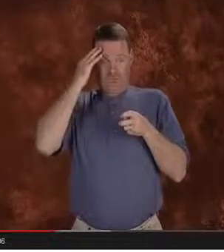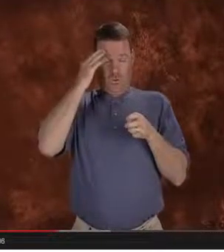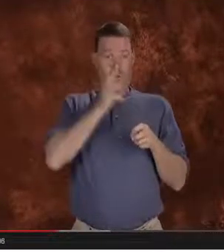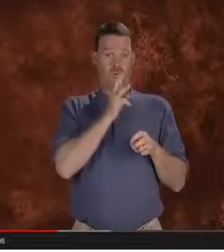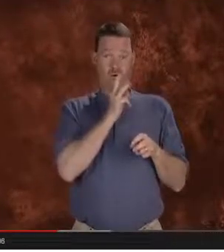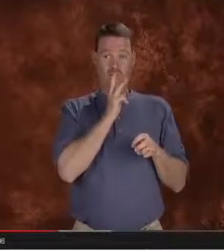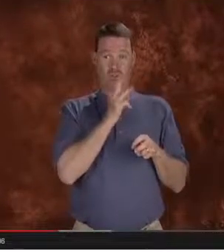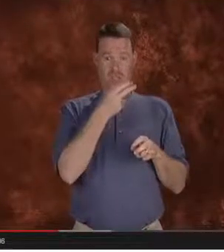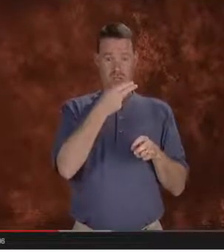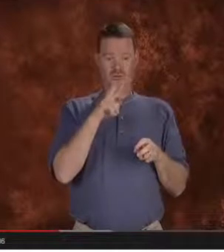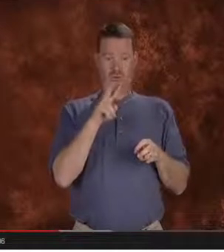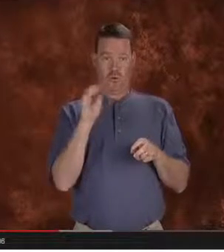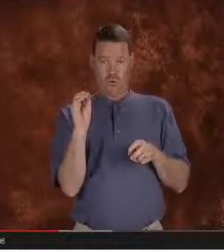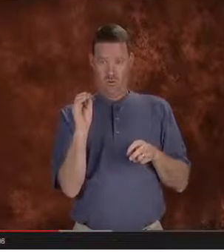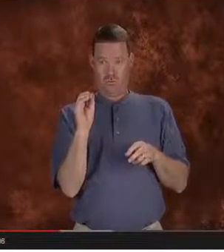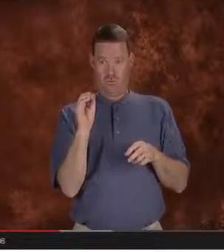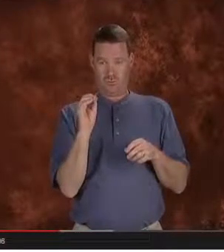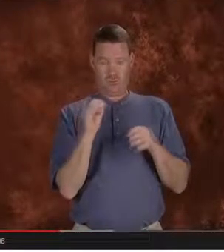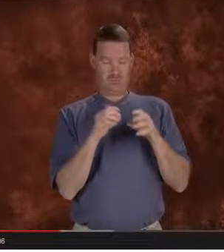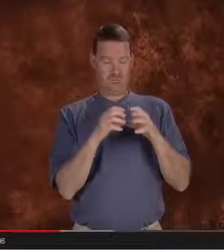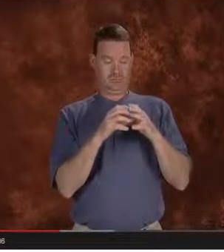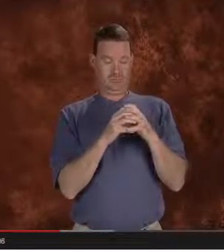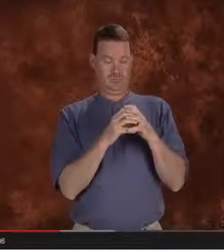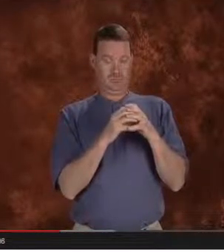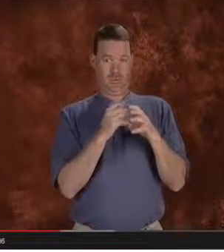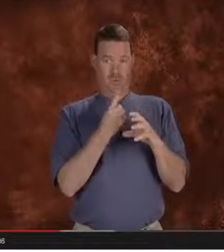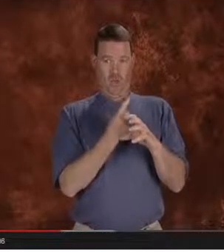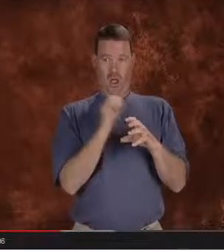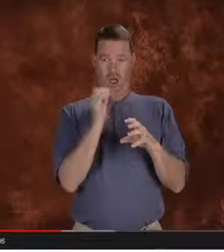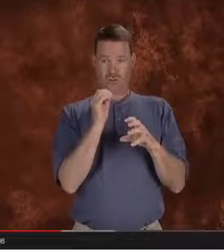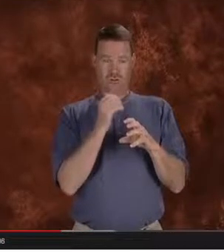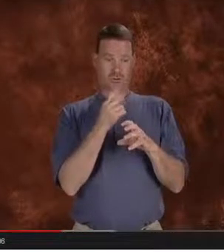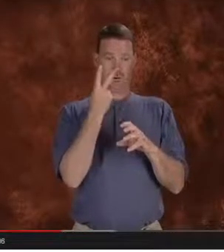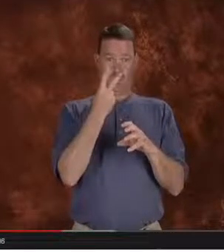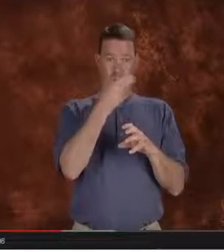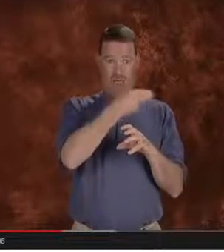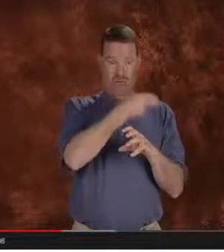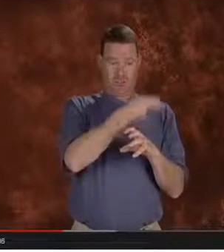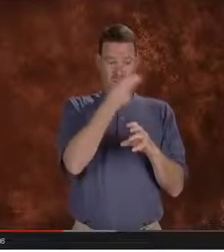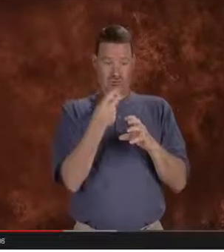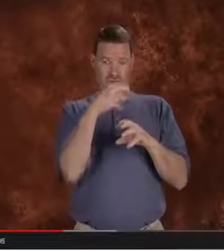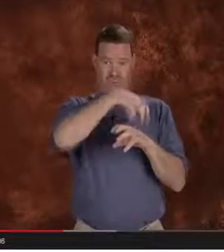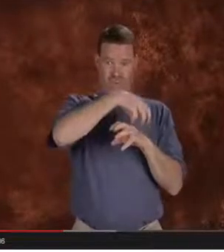When it rains, the plant uses its roots to absorb the water.